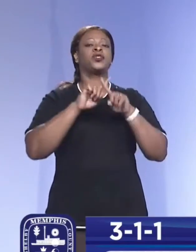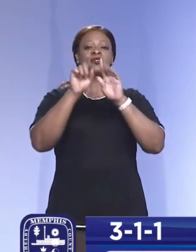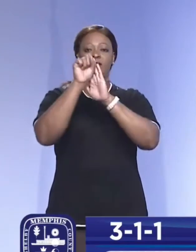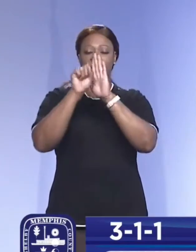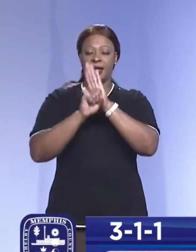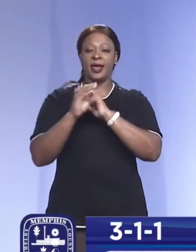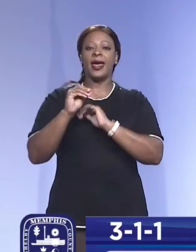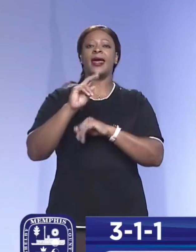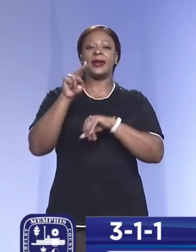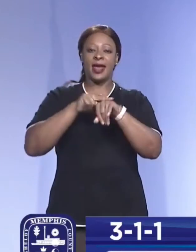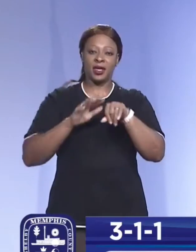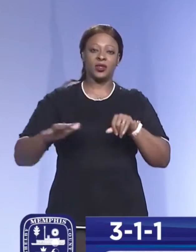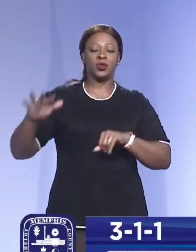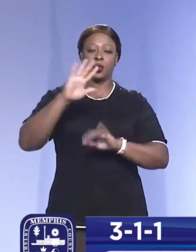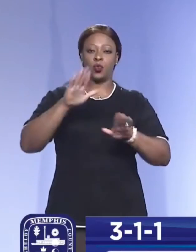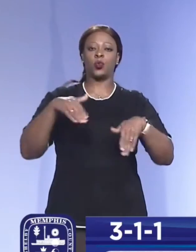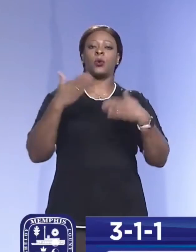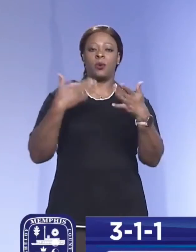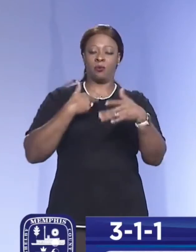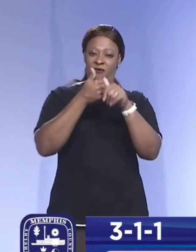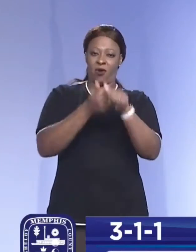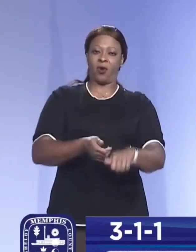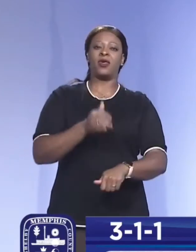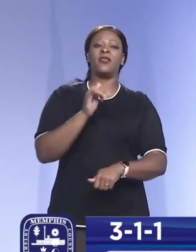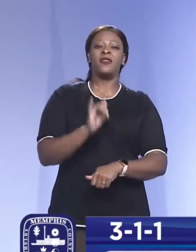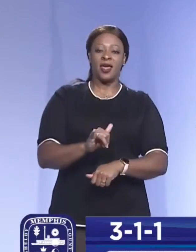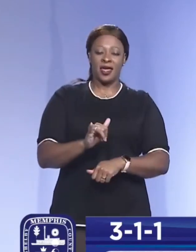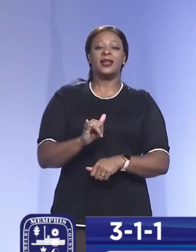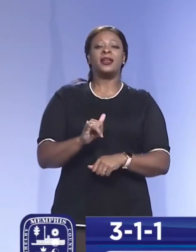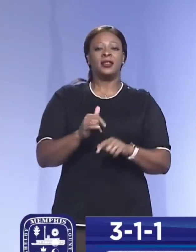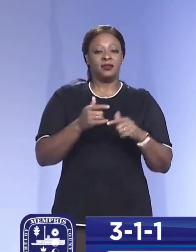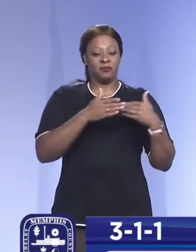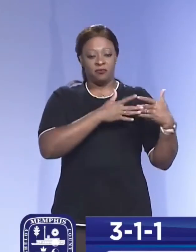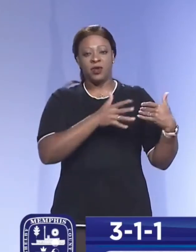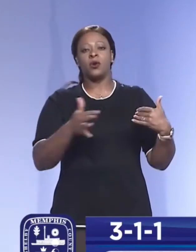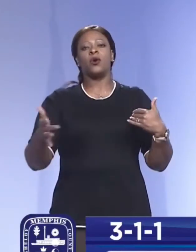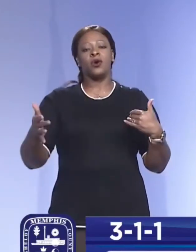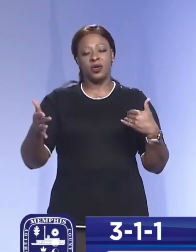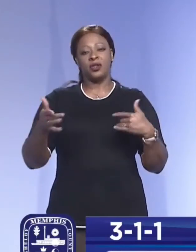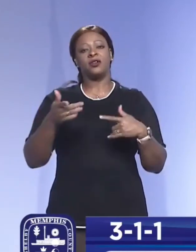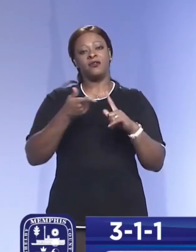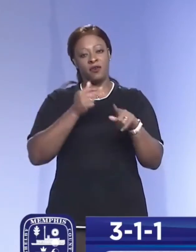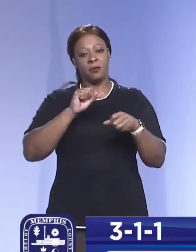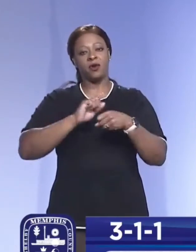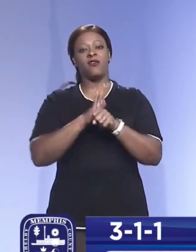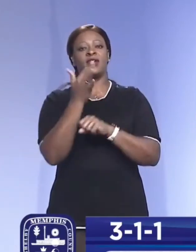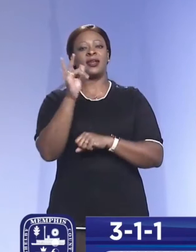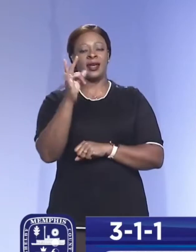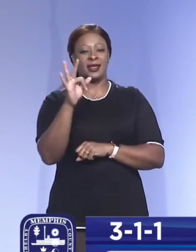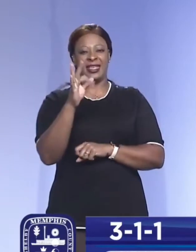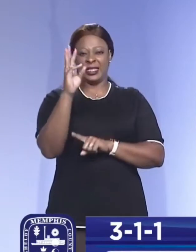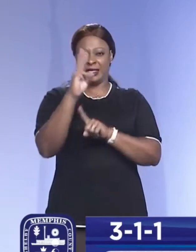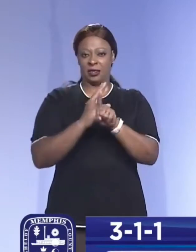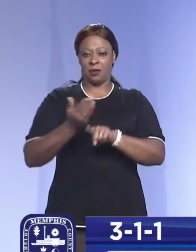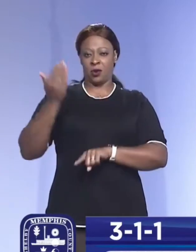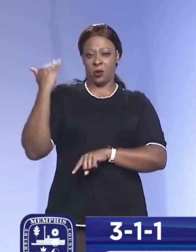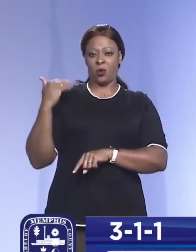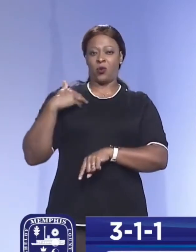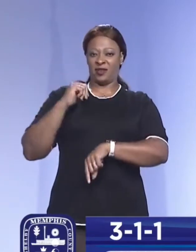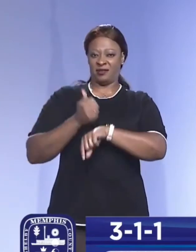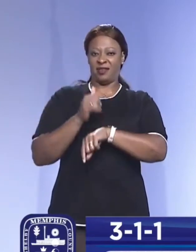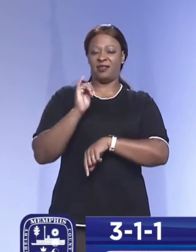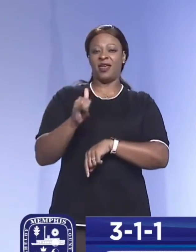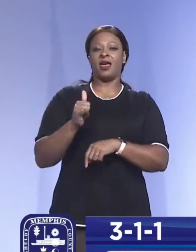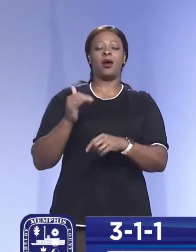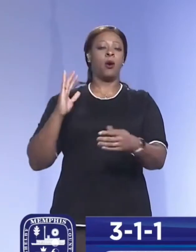and nationally have recommended. We've continued that from the onset of COVID-19 about 6 months ago throughout